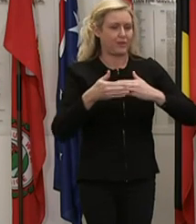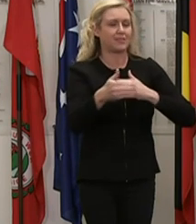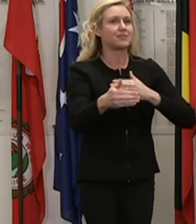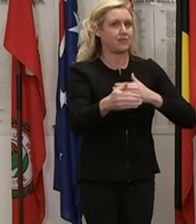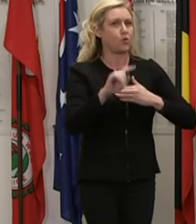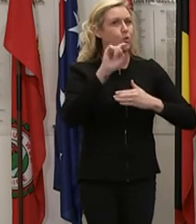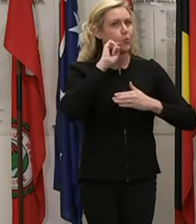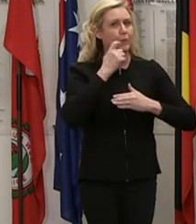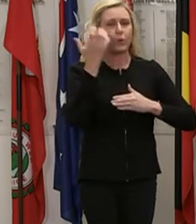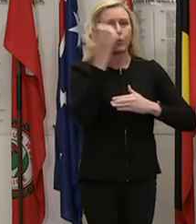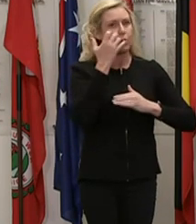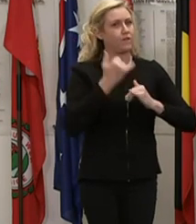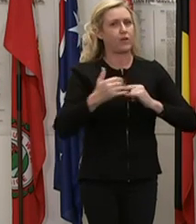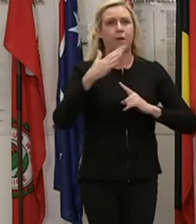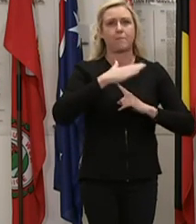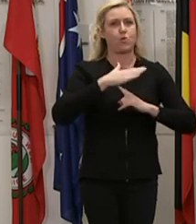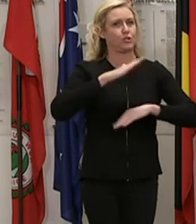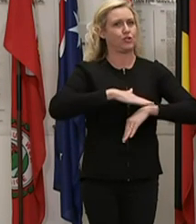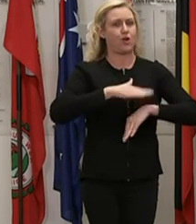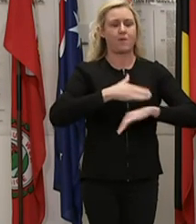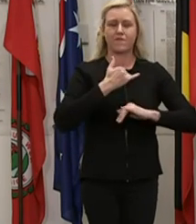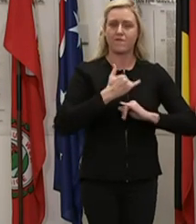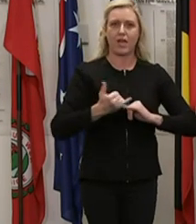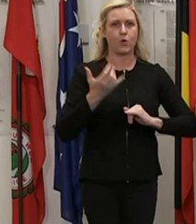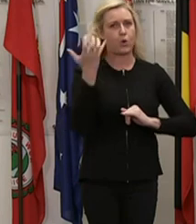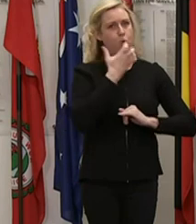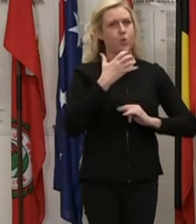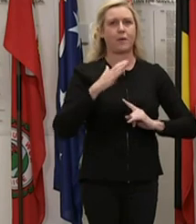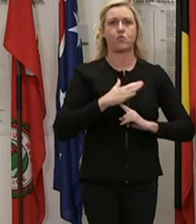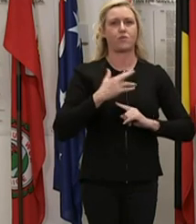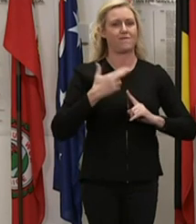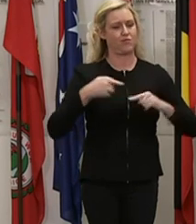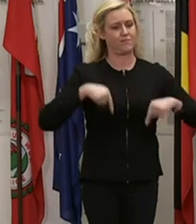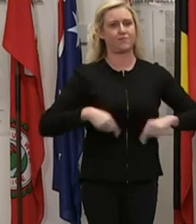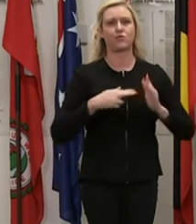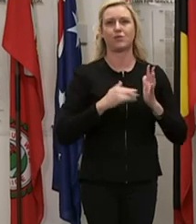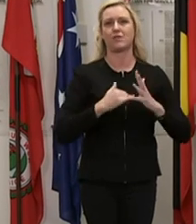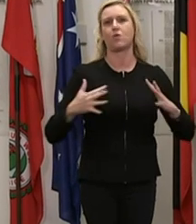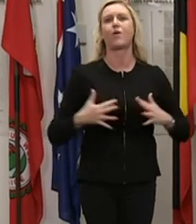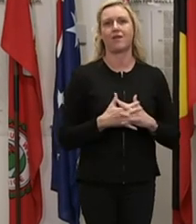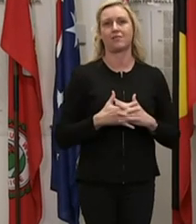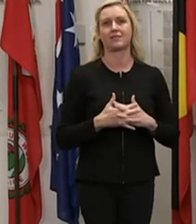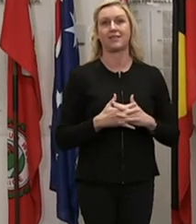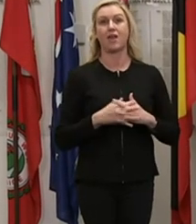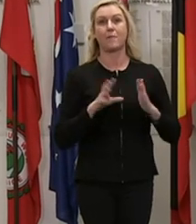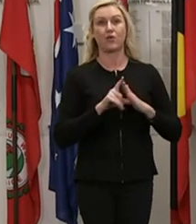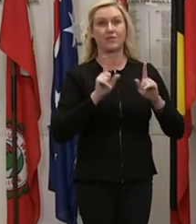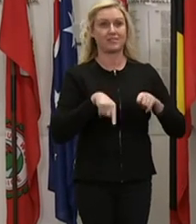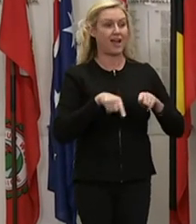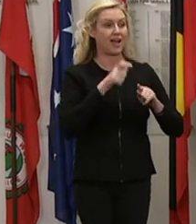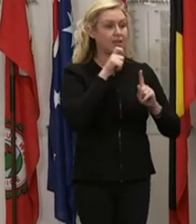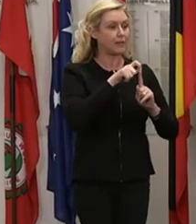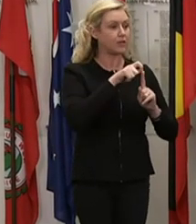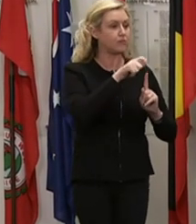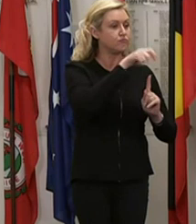lockdown earlier in March and April. This is the most critical time for our state. If we manage to get on top of the community transmission at this